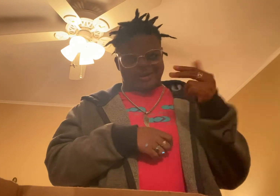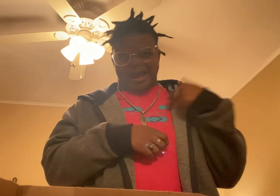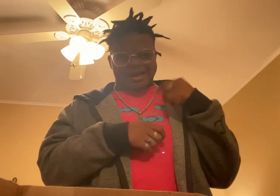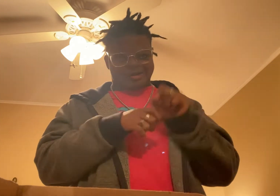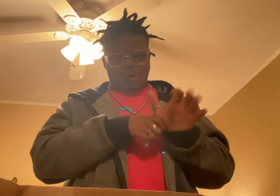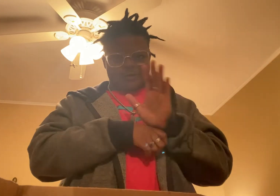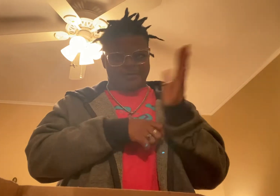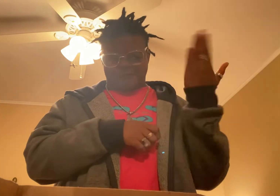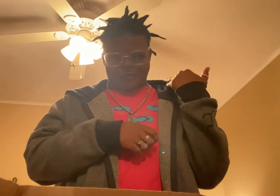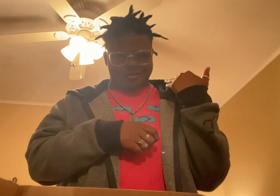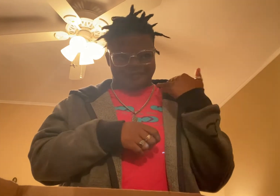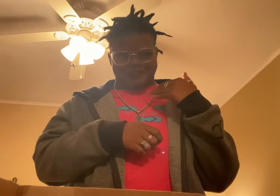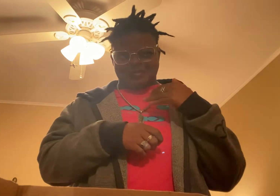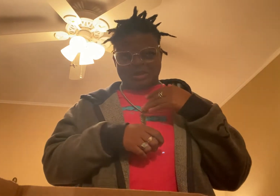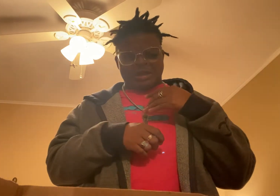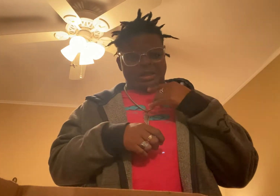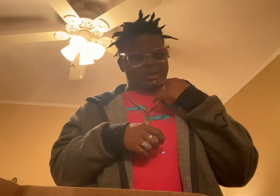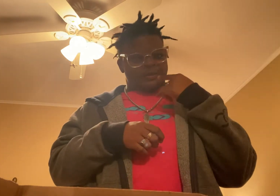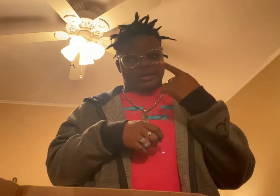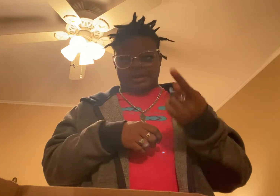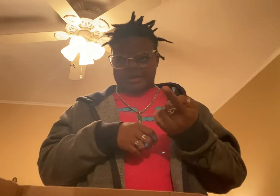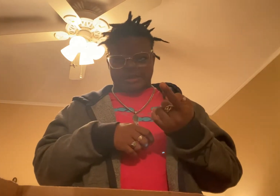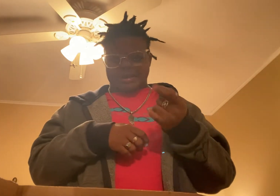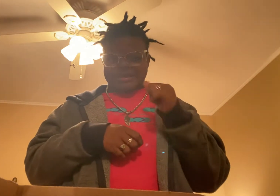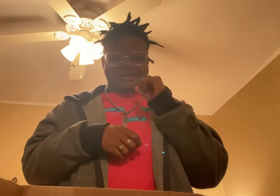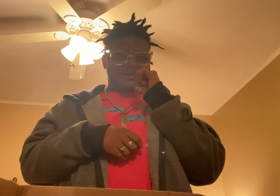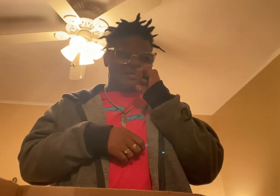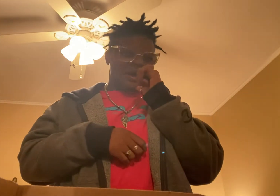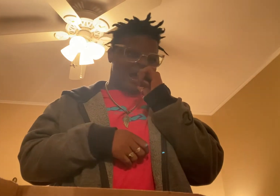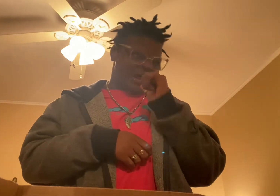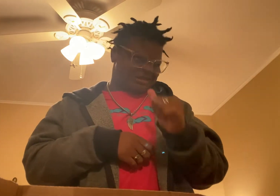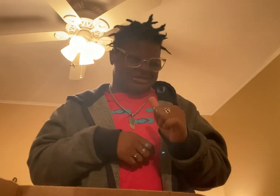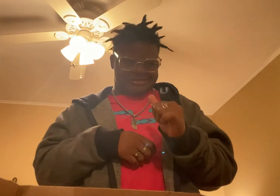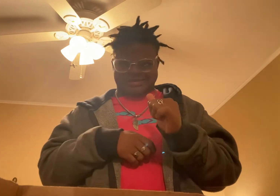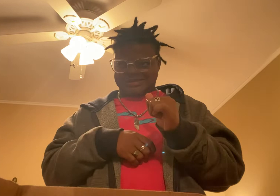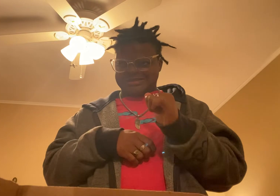had COVID before. Let me tell you, it's not